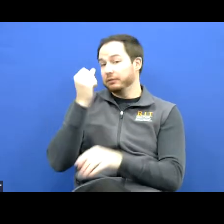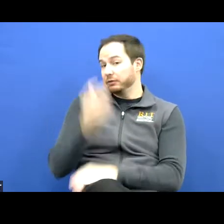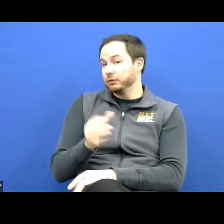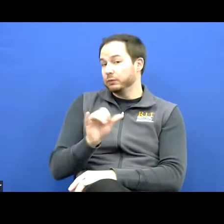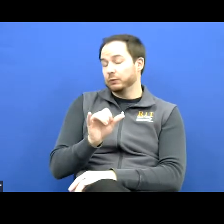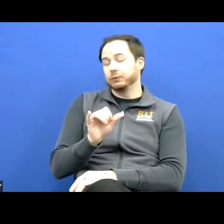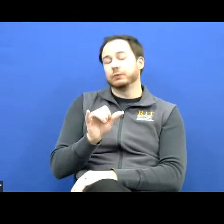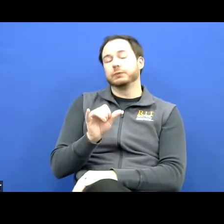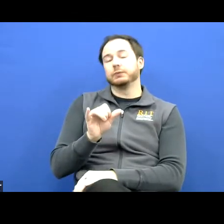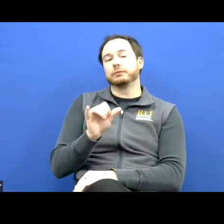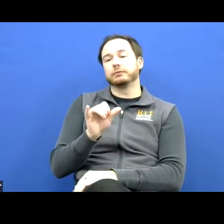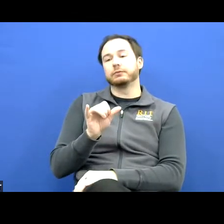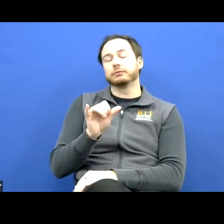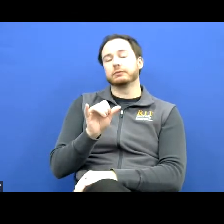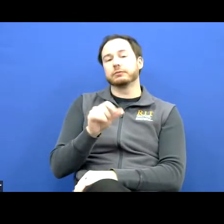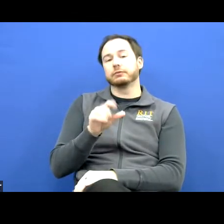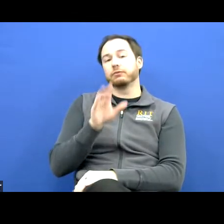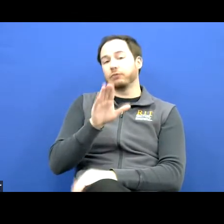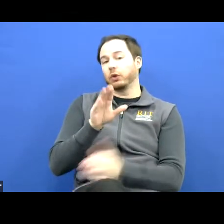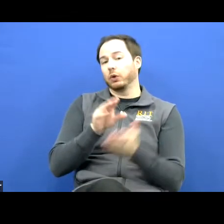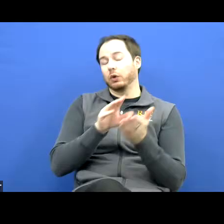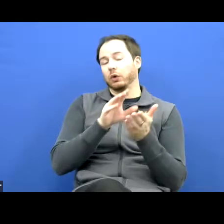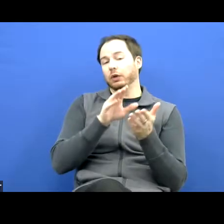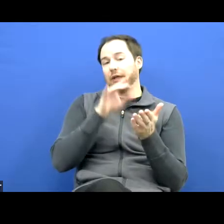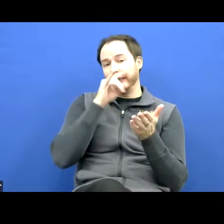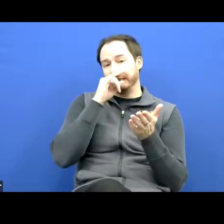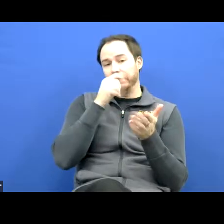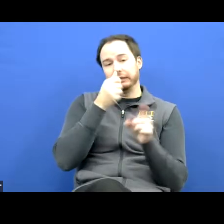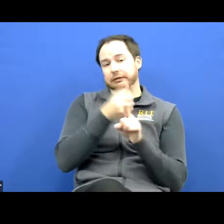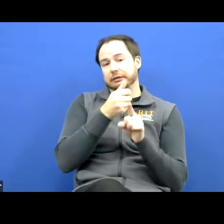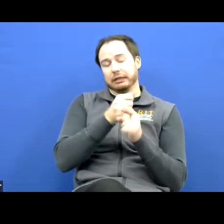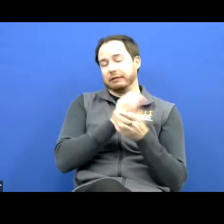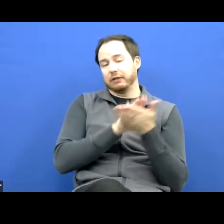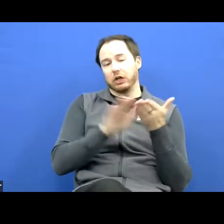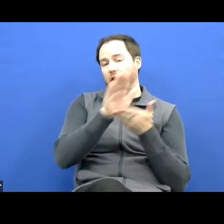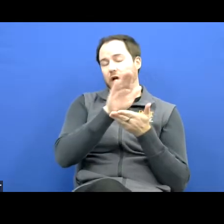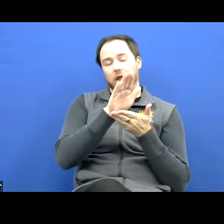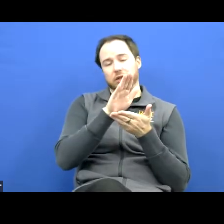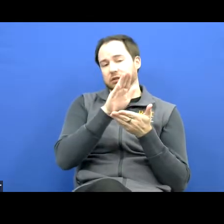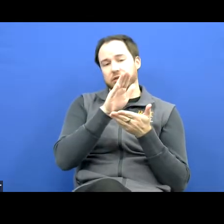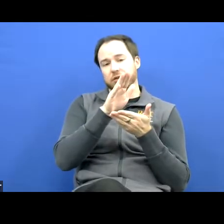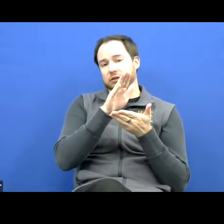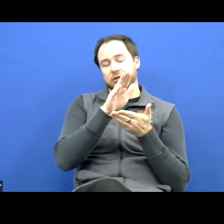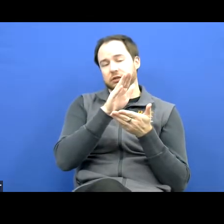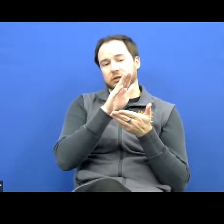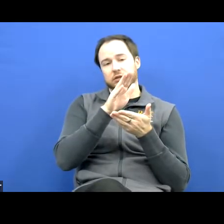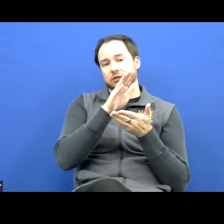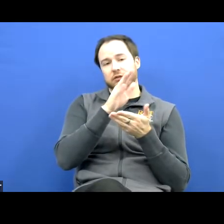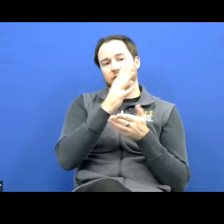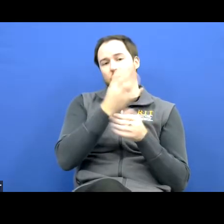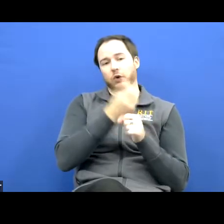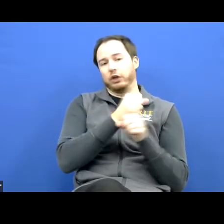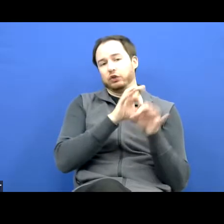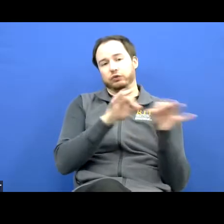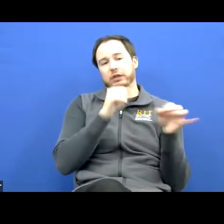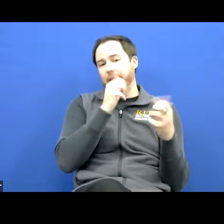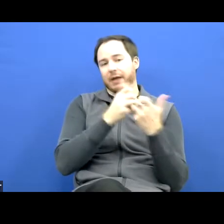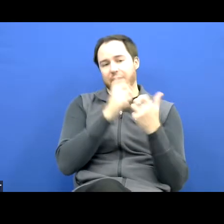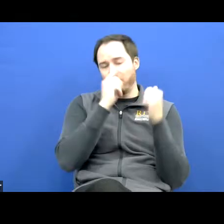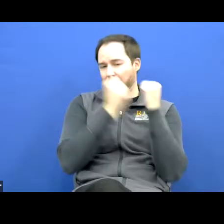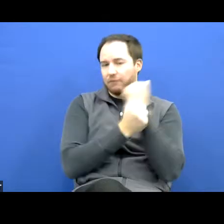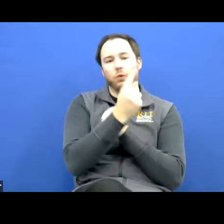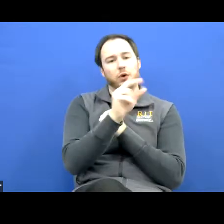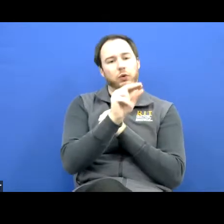for those whose kids aren't college, you know, a 4-year degree might not be the right thing for them.